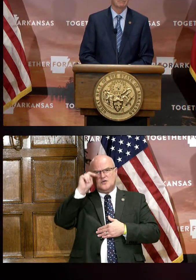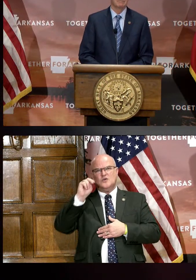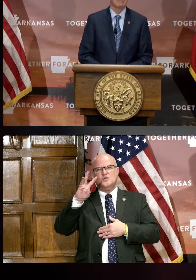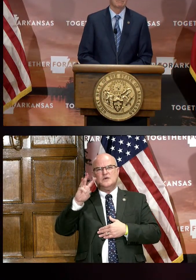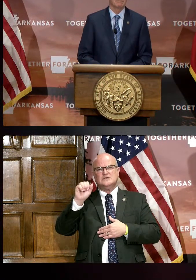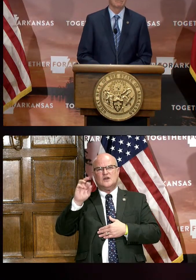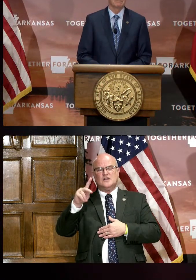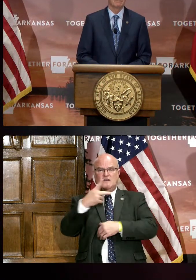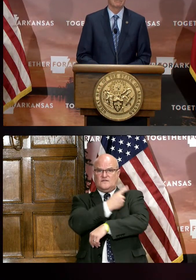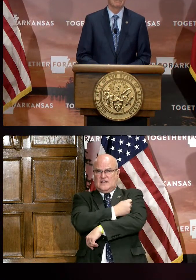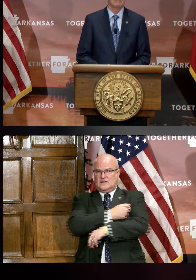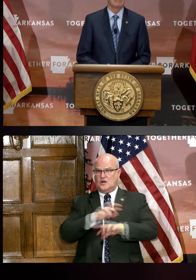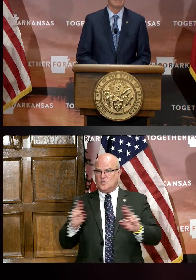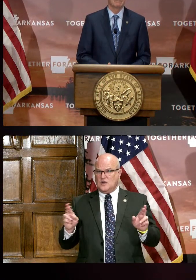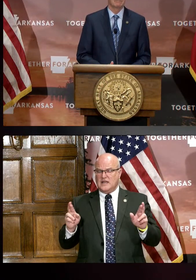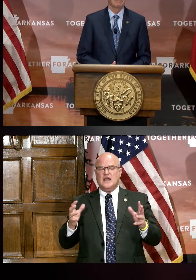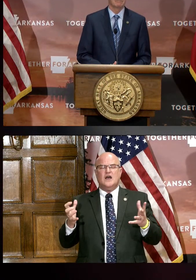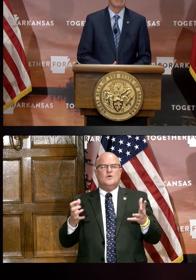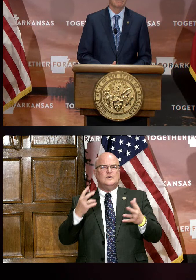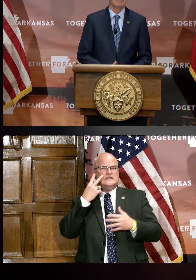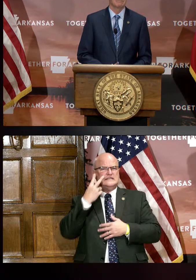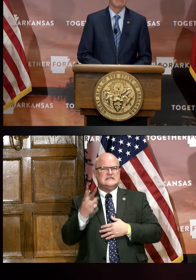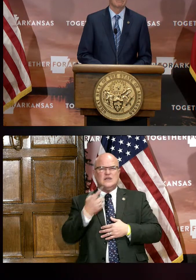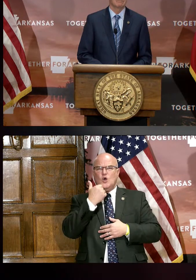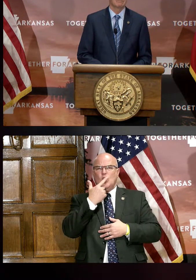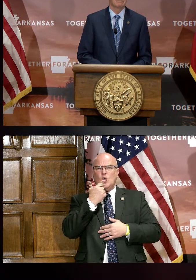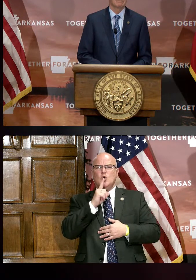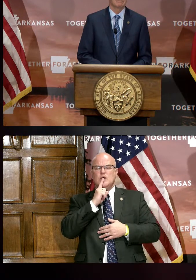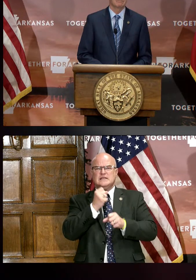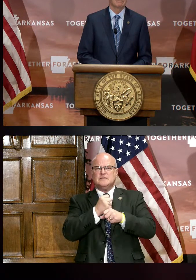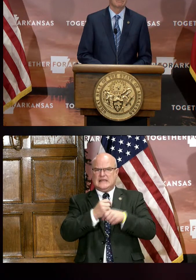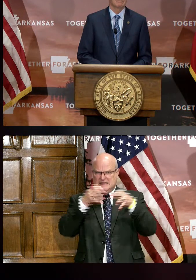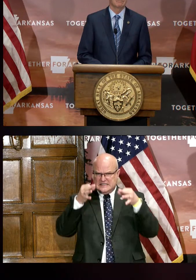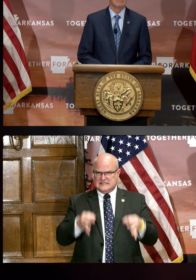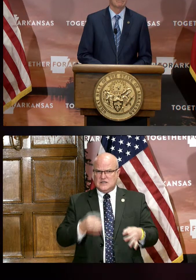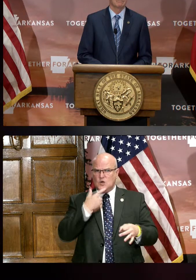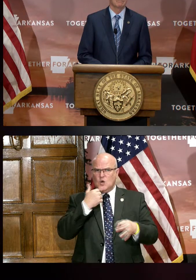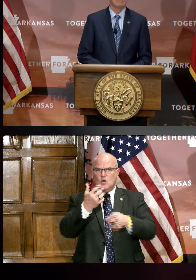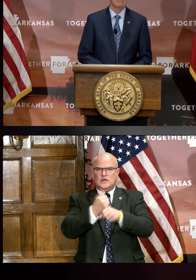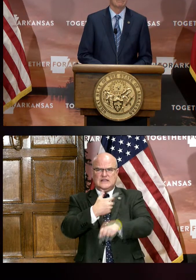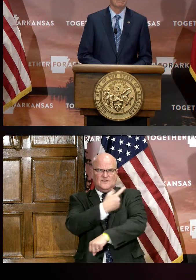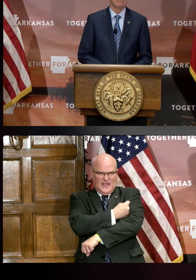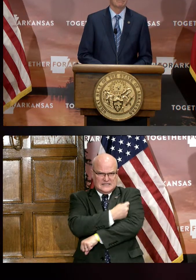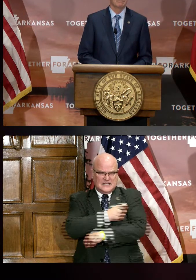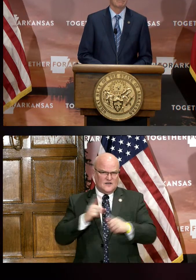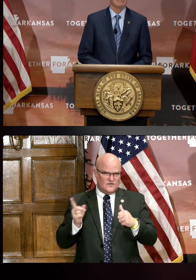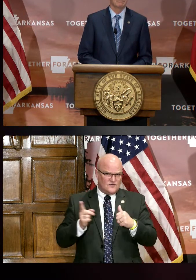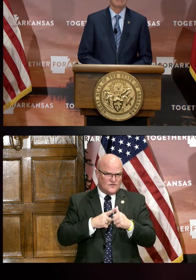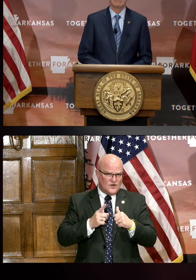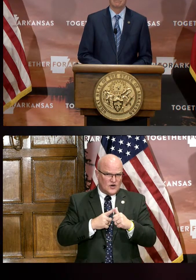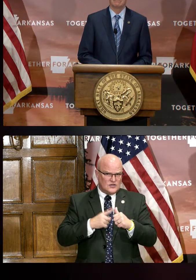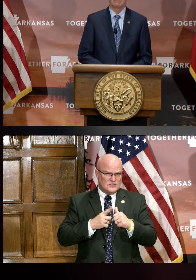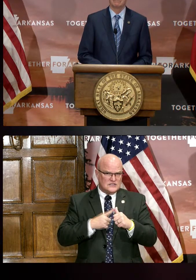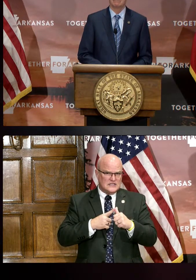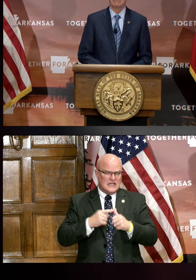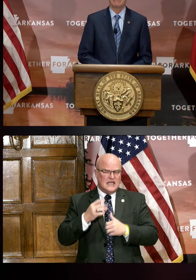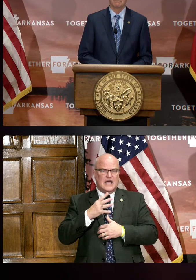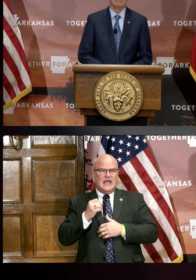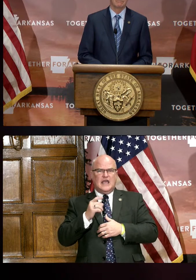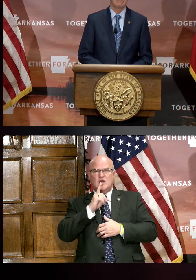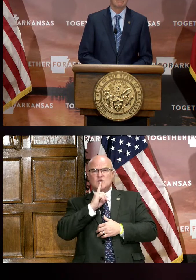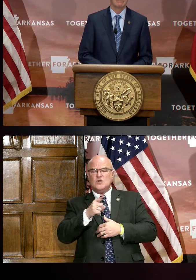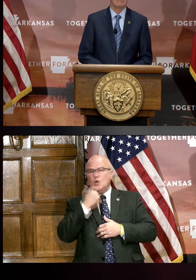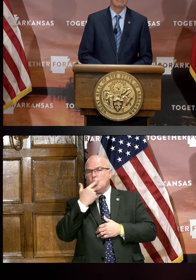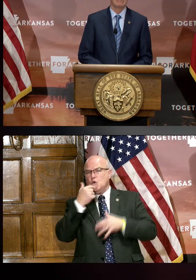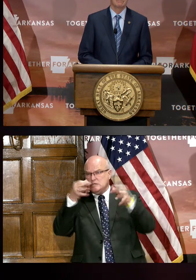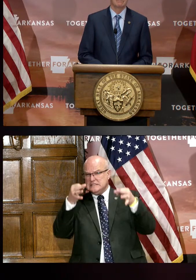get vaccinated already. So I wanted to ask, who is making the decision on who gets vaccinated first, and really